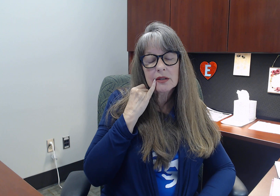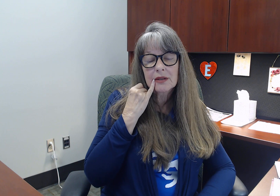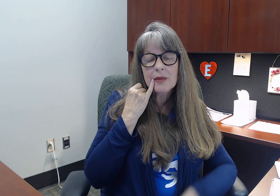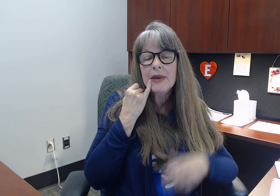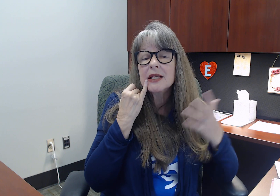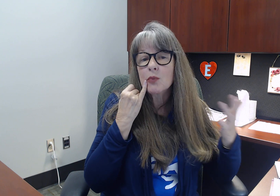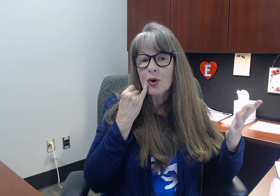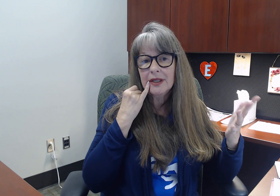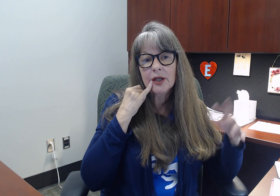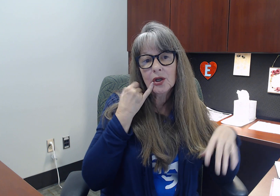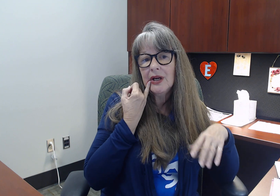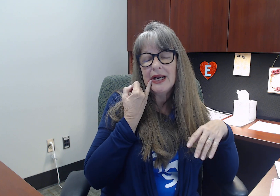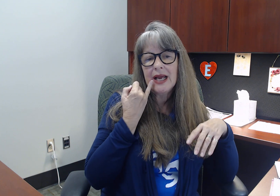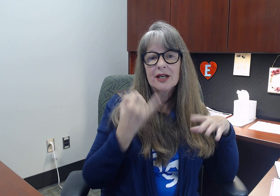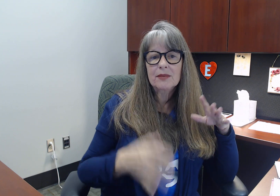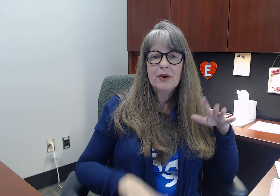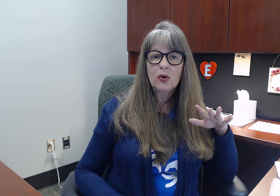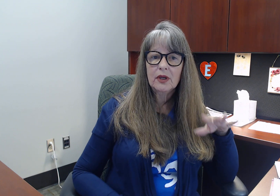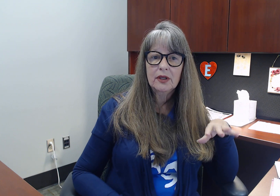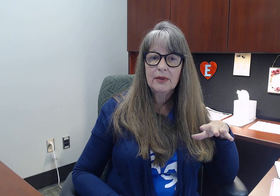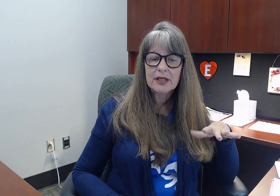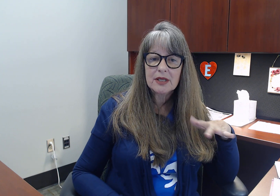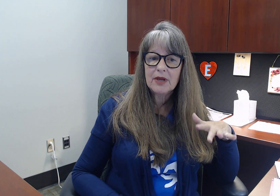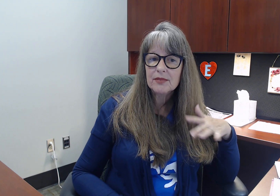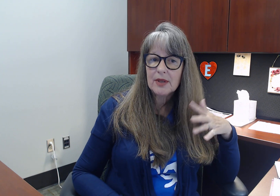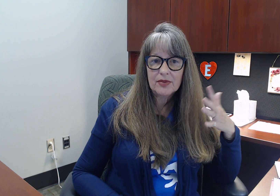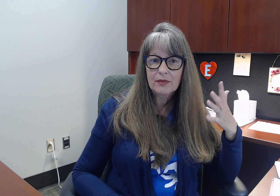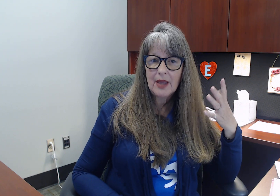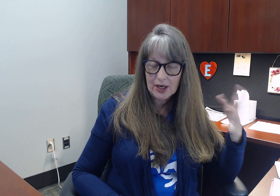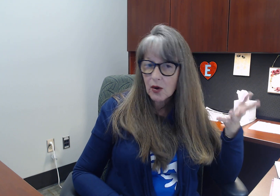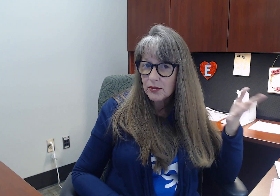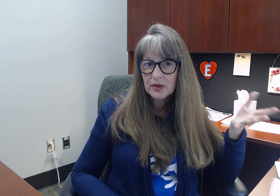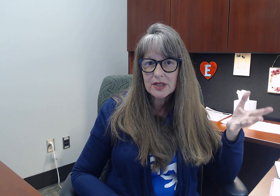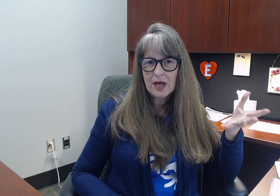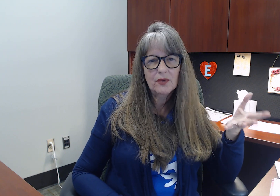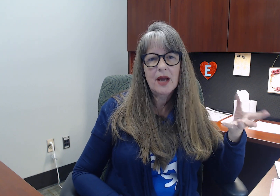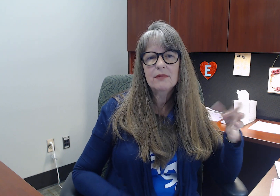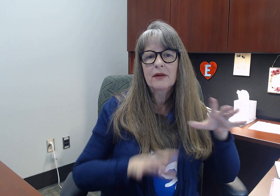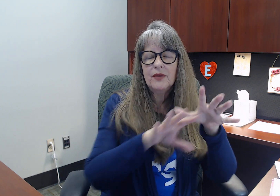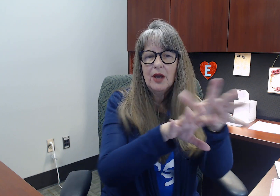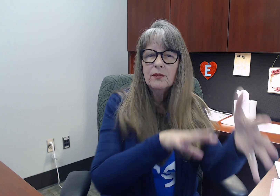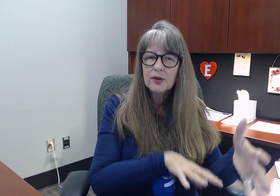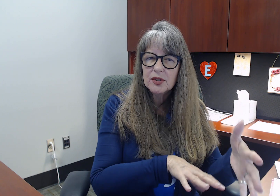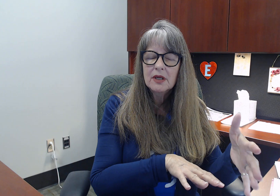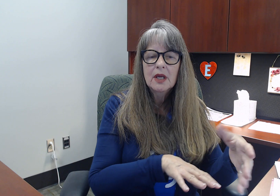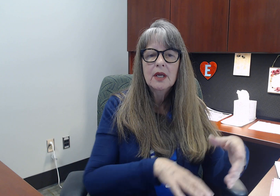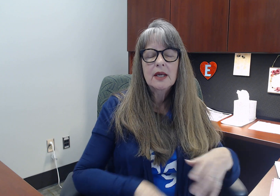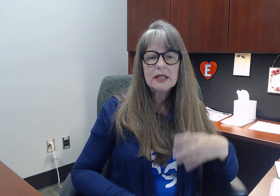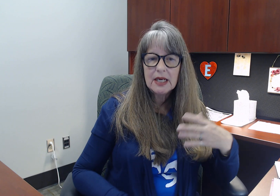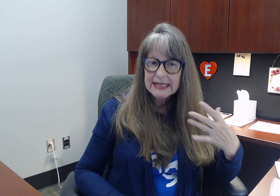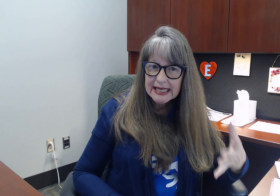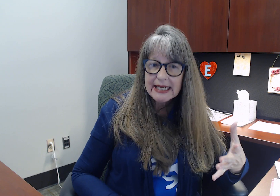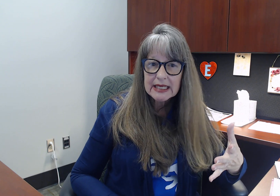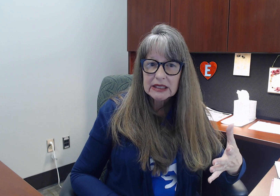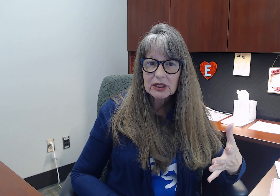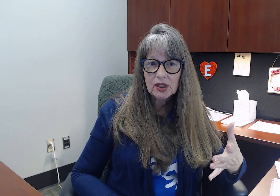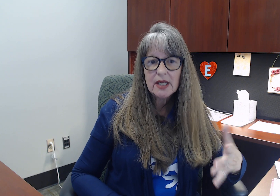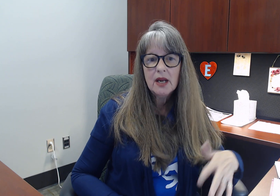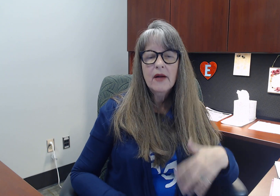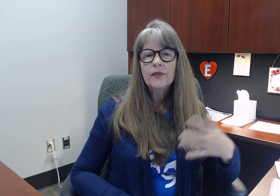me, it's more clear, and I like to be more clear because sometimes I know I'm doing the sign right, but if the other person is not seeing it clearly, then you